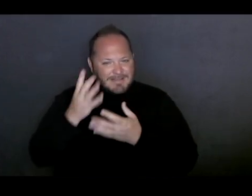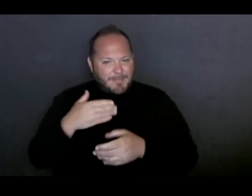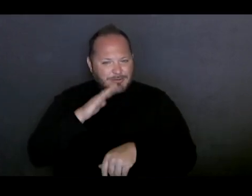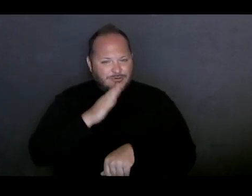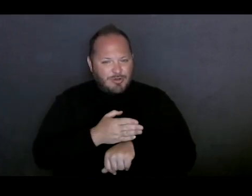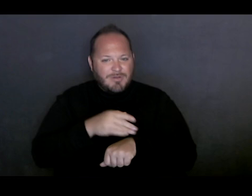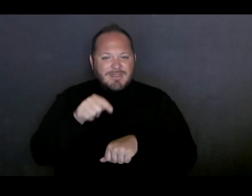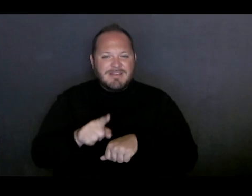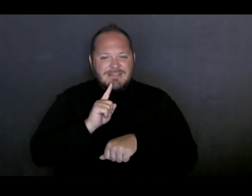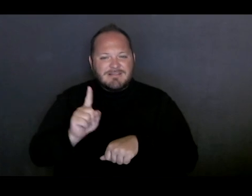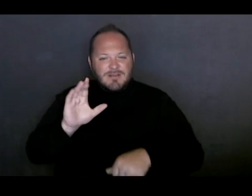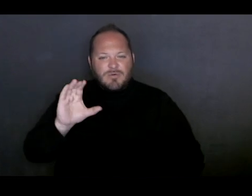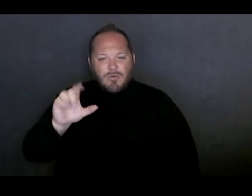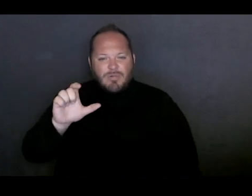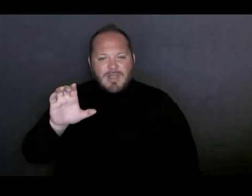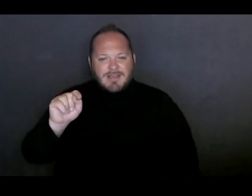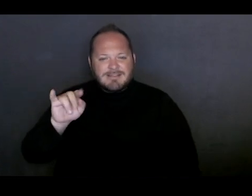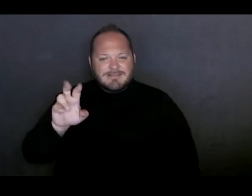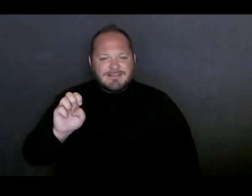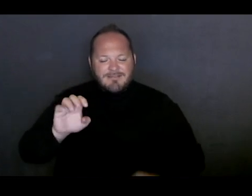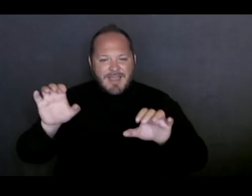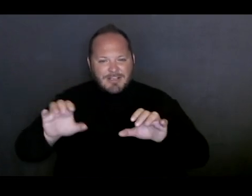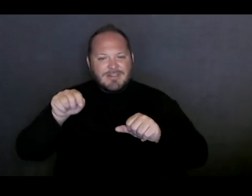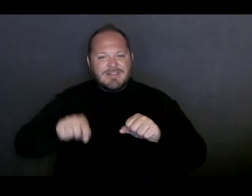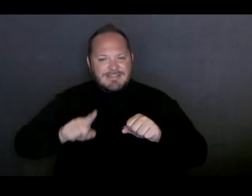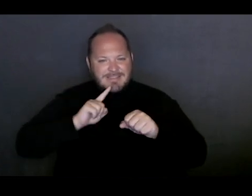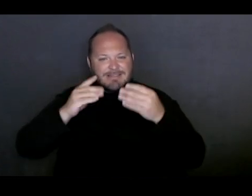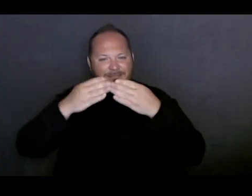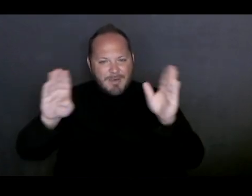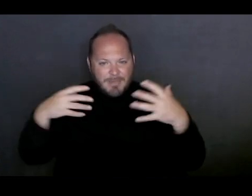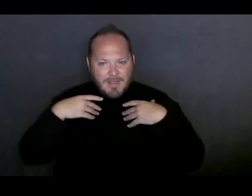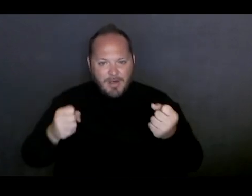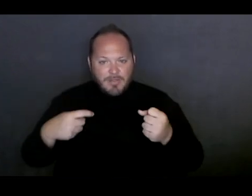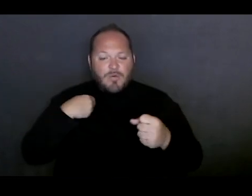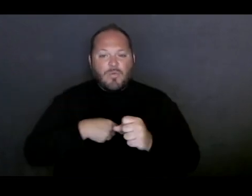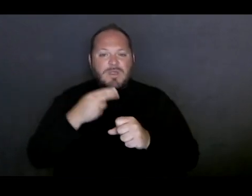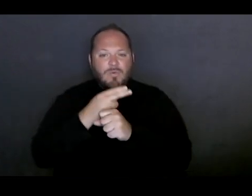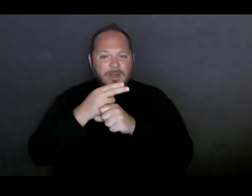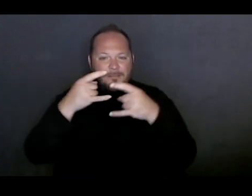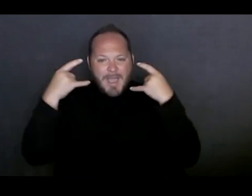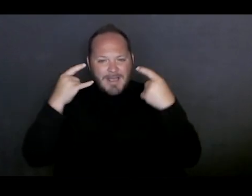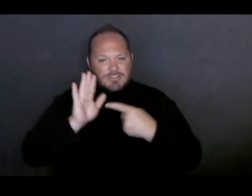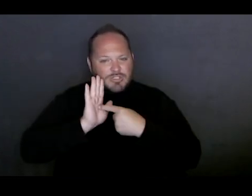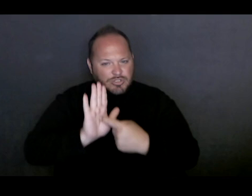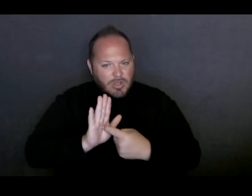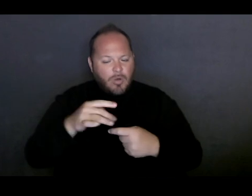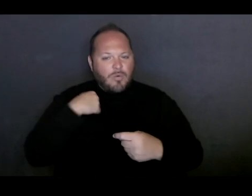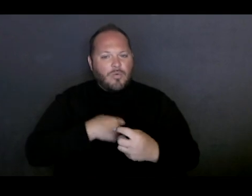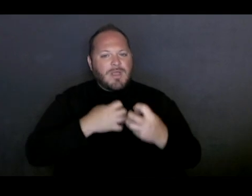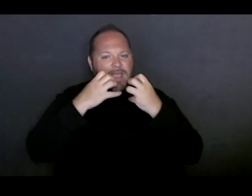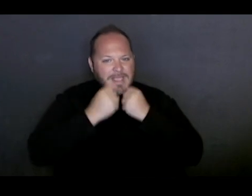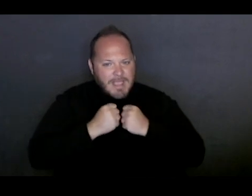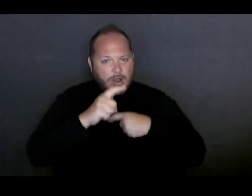public health, and we wear masks to show people we care about them. And so it is a caring public act to wear a